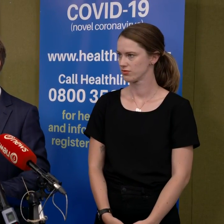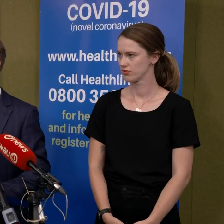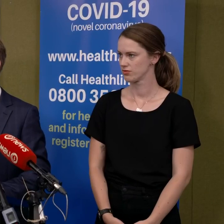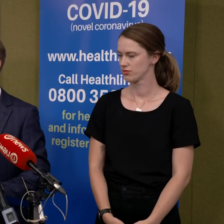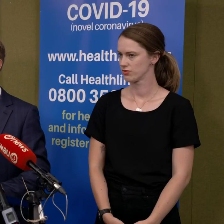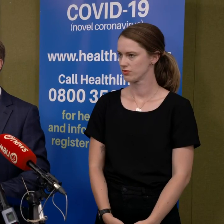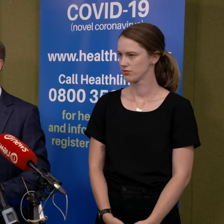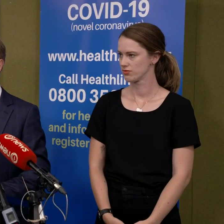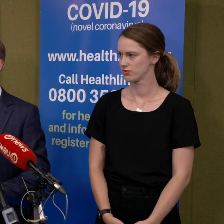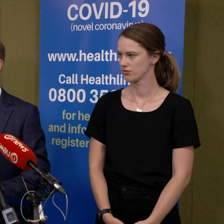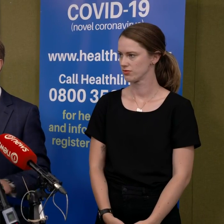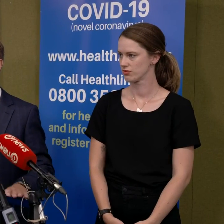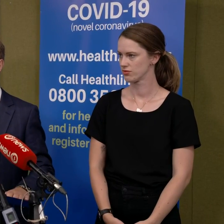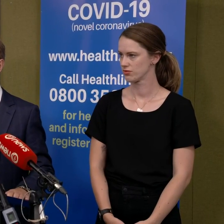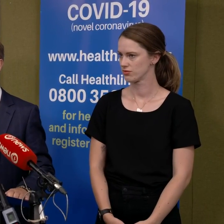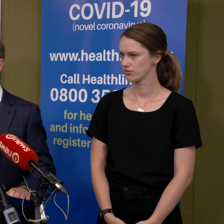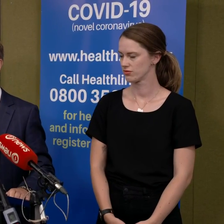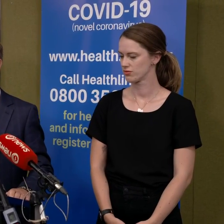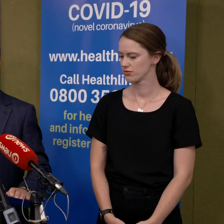You good here?